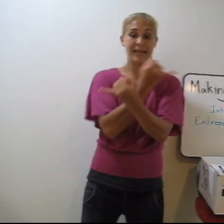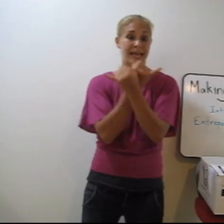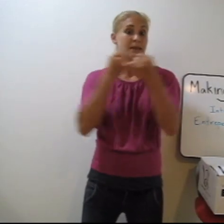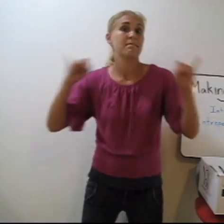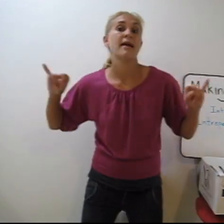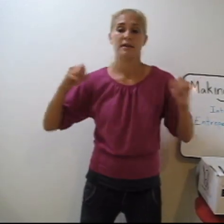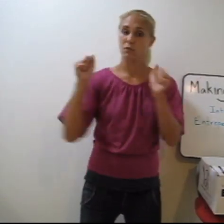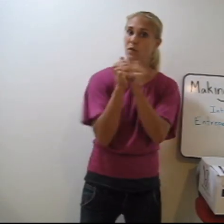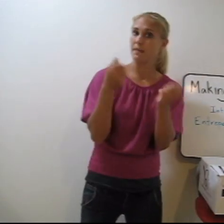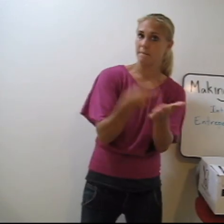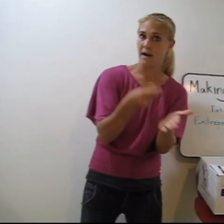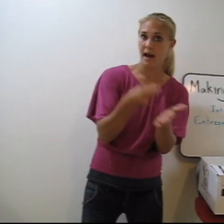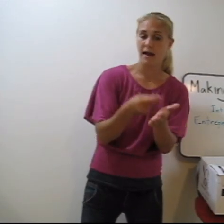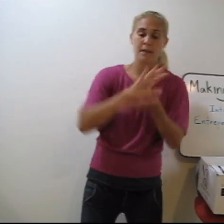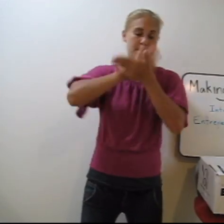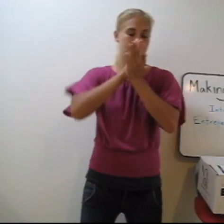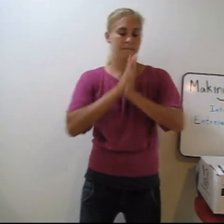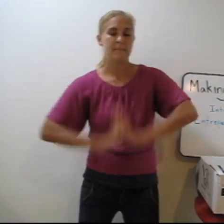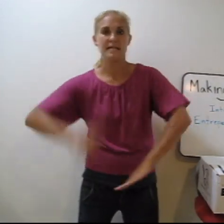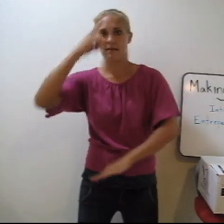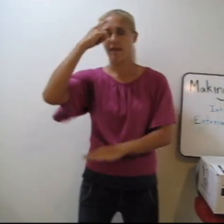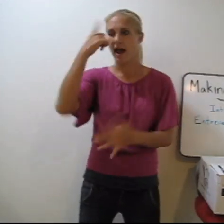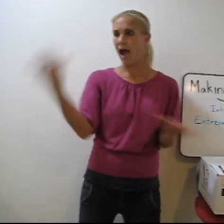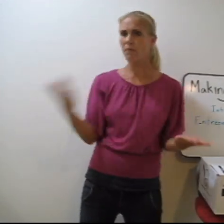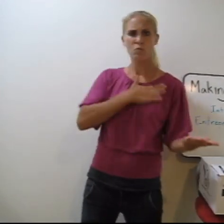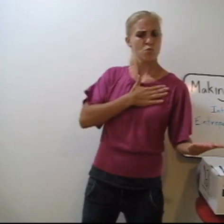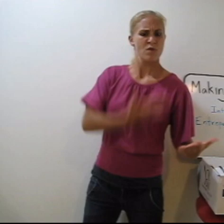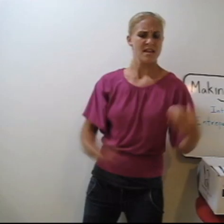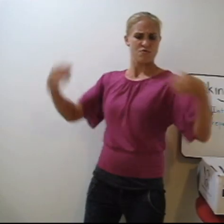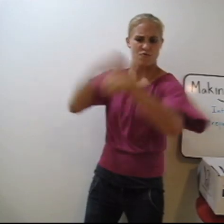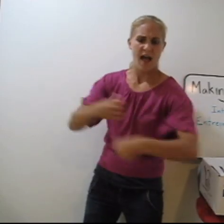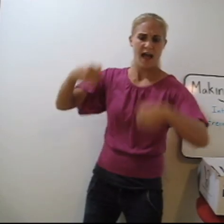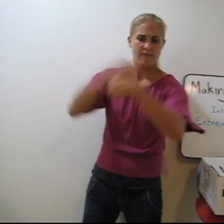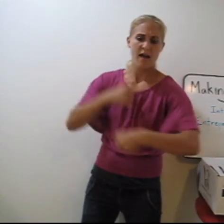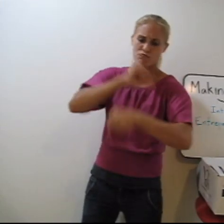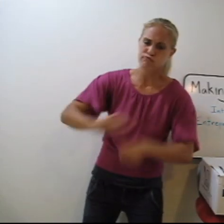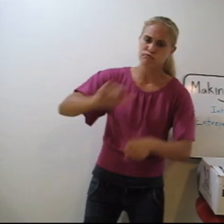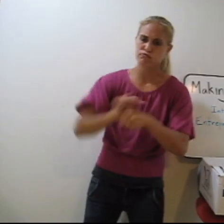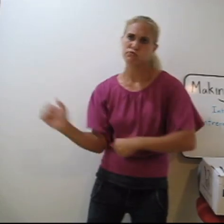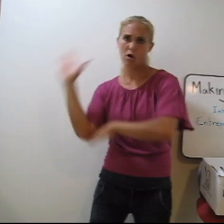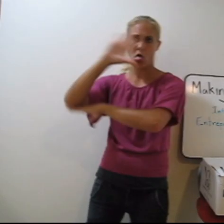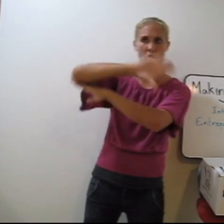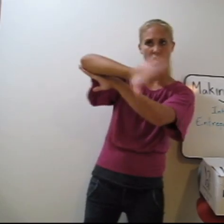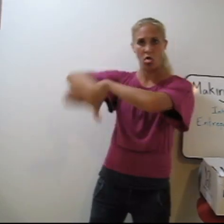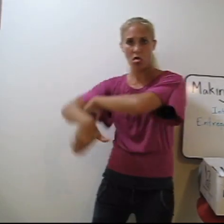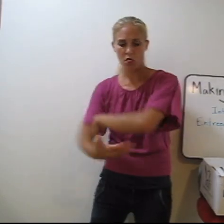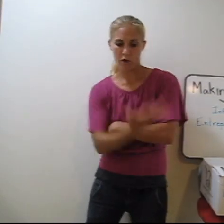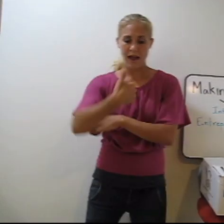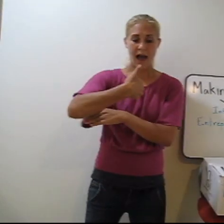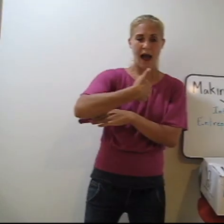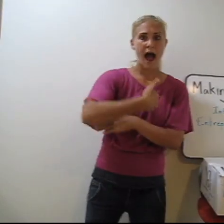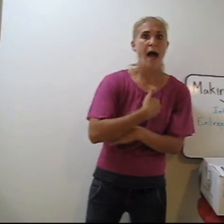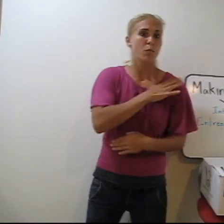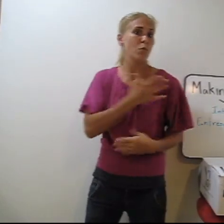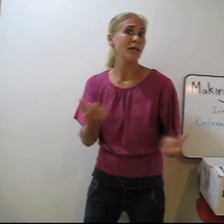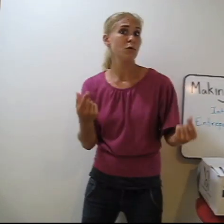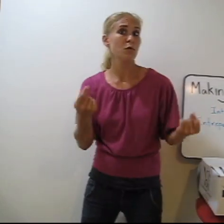mind? What are you willing to fight for, work day and night for? What are you willing to walk across that 100-story high plank